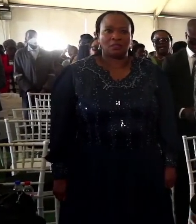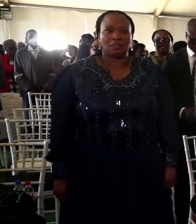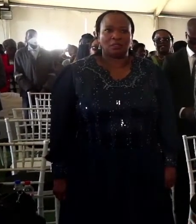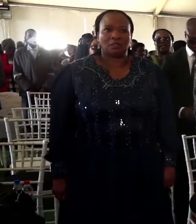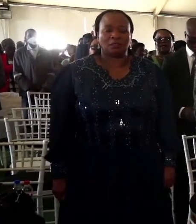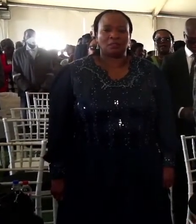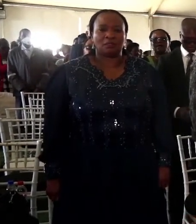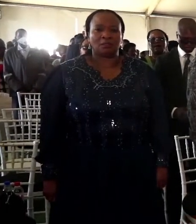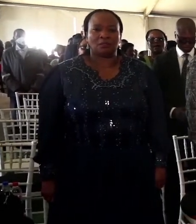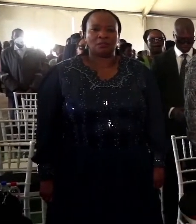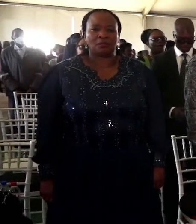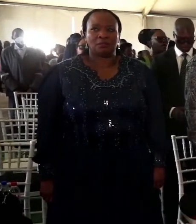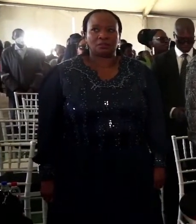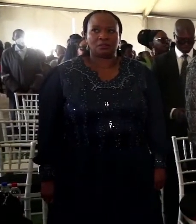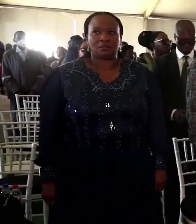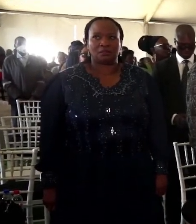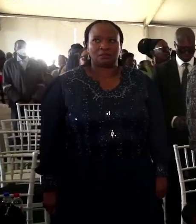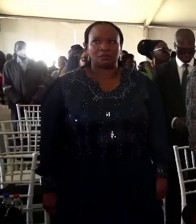Sisikelela